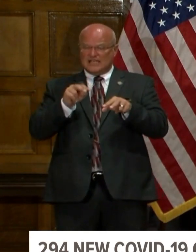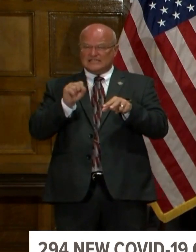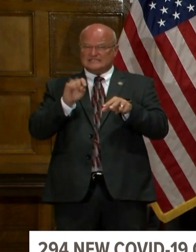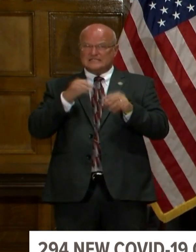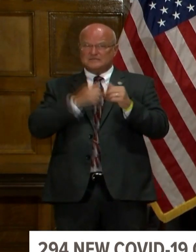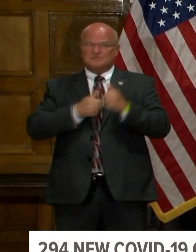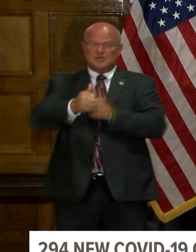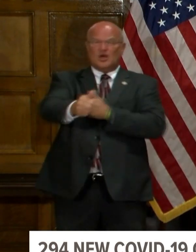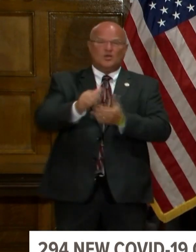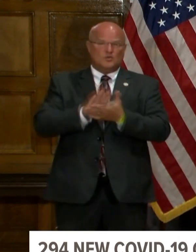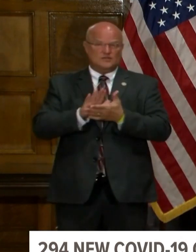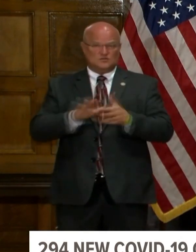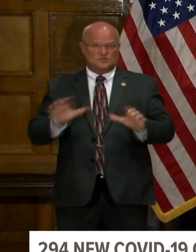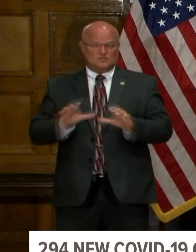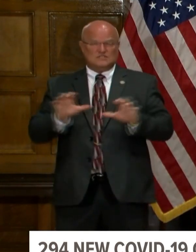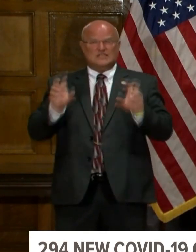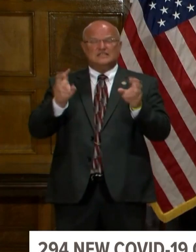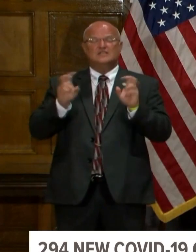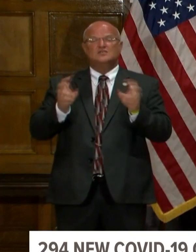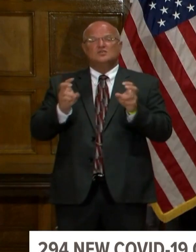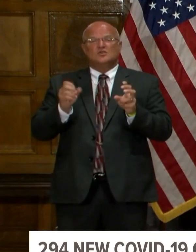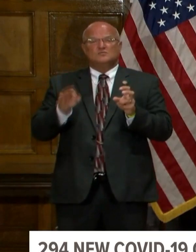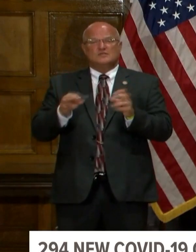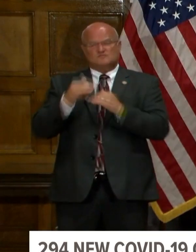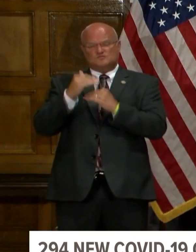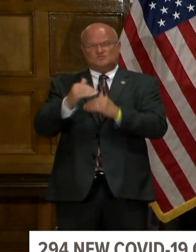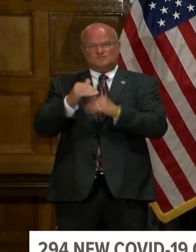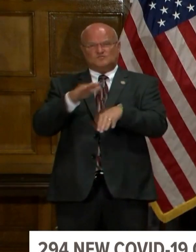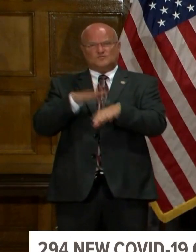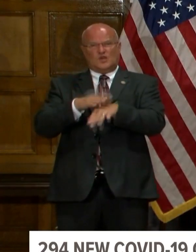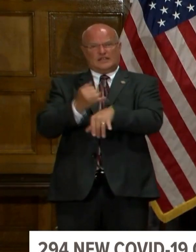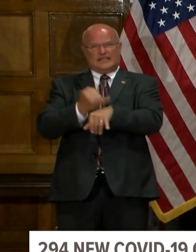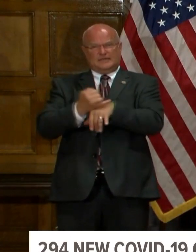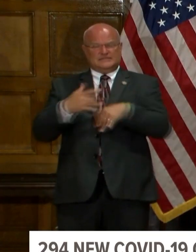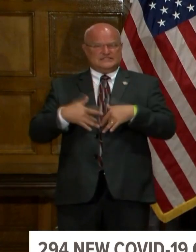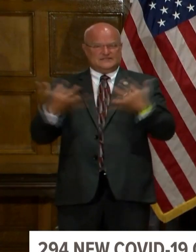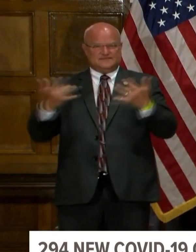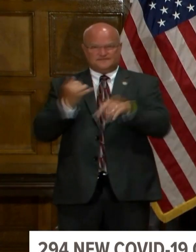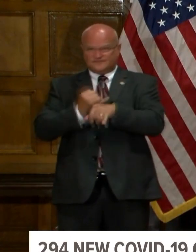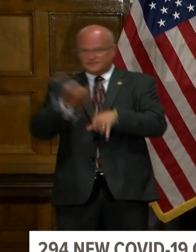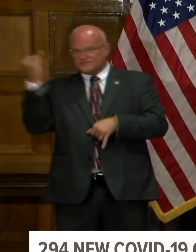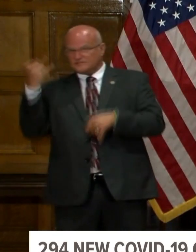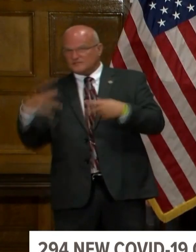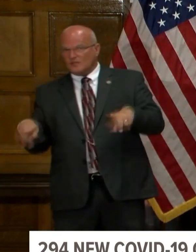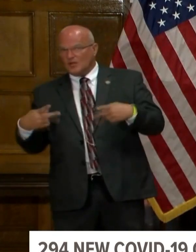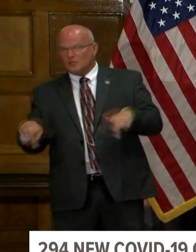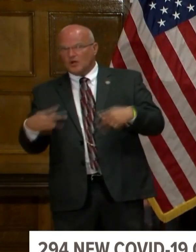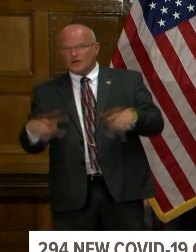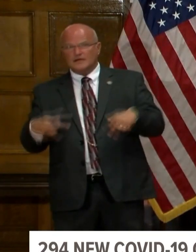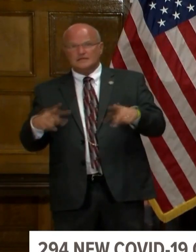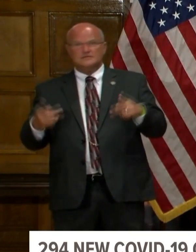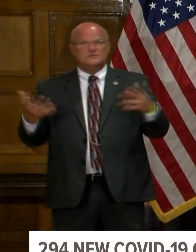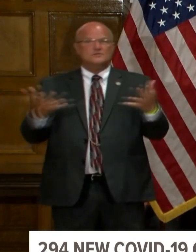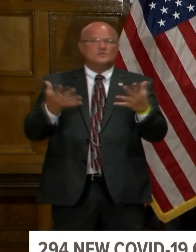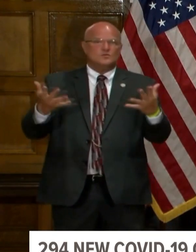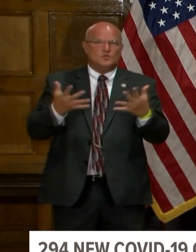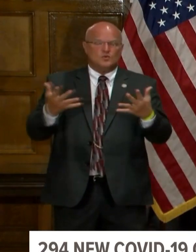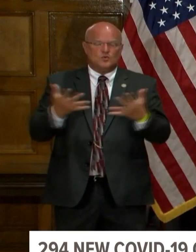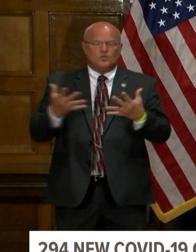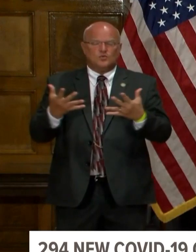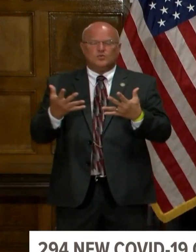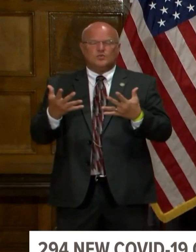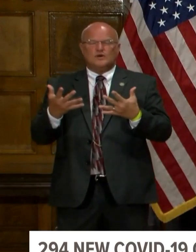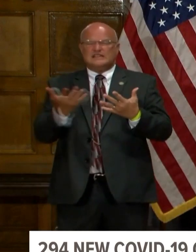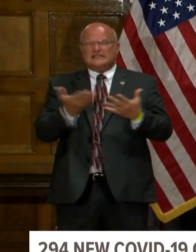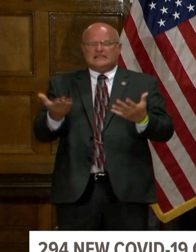what the school has done in terms of restricting on-campus events, off-campus parties? What kind of discussions are you having with